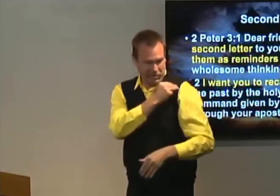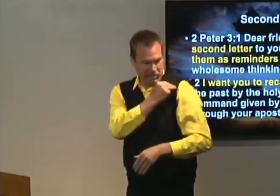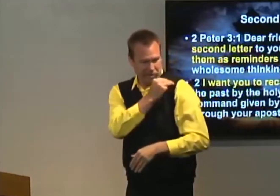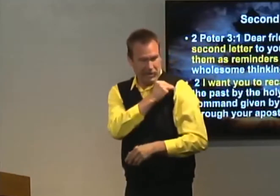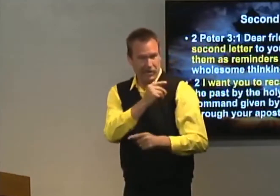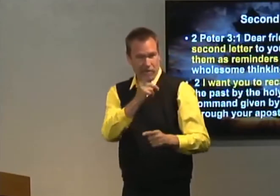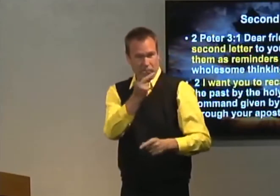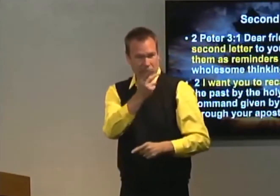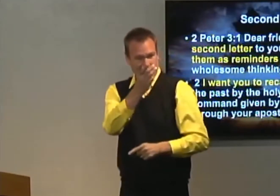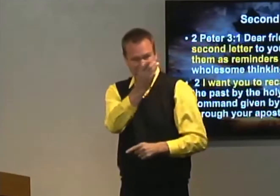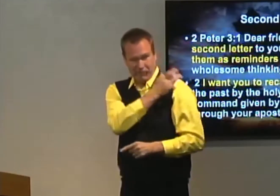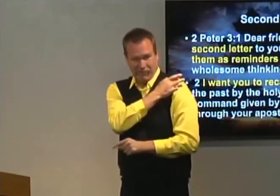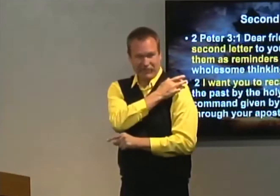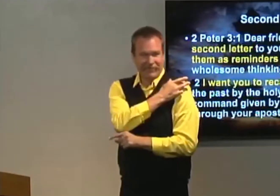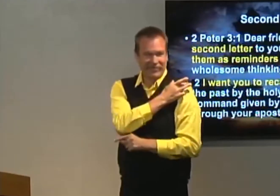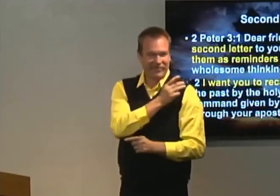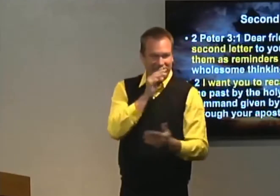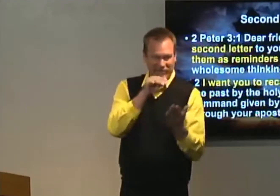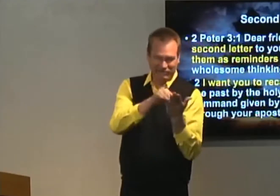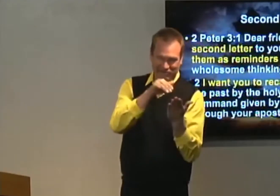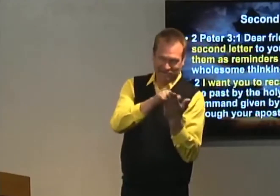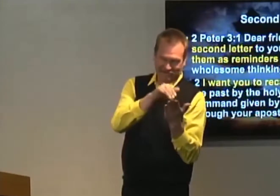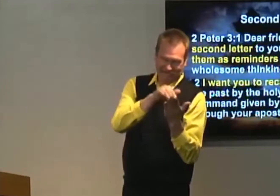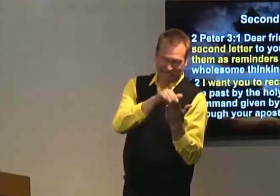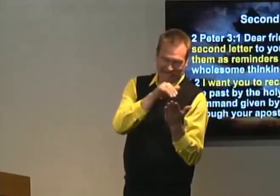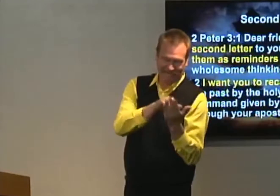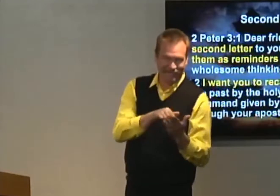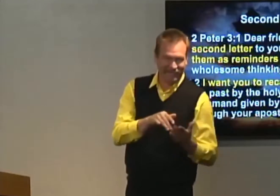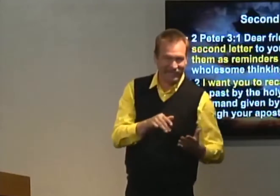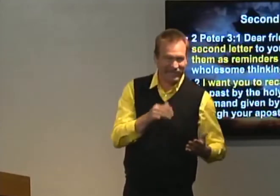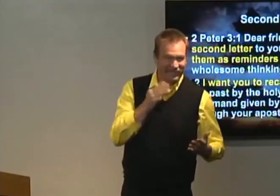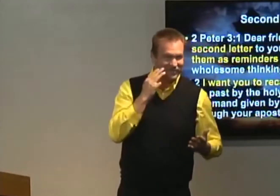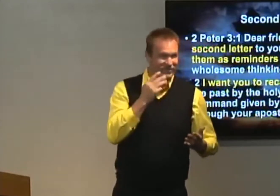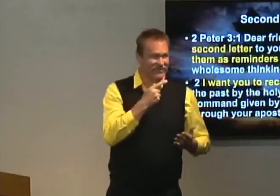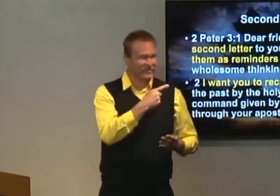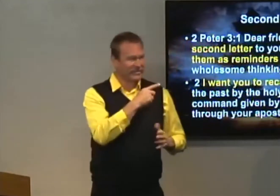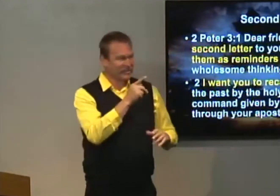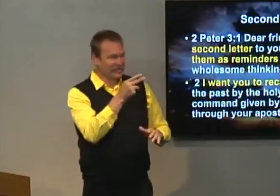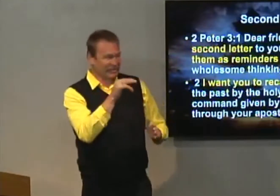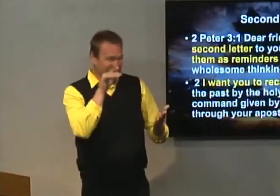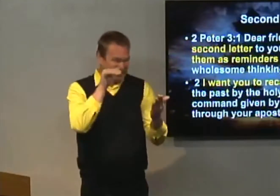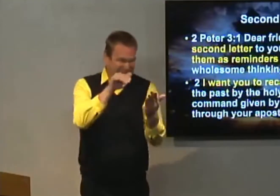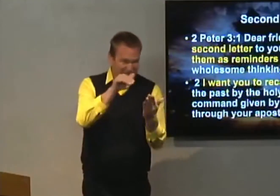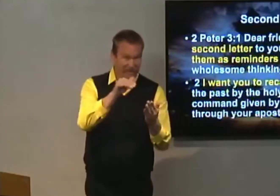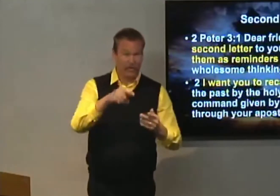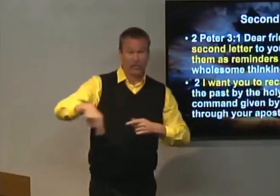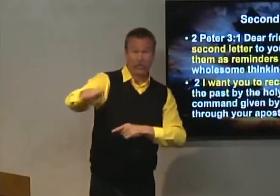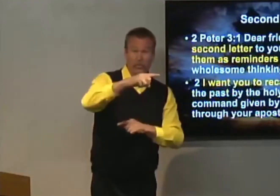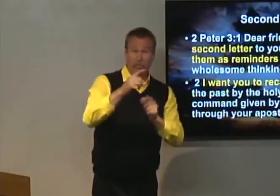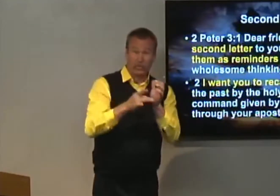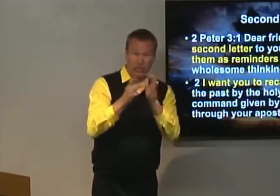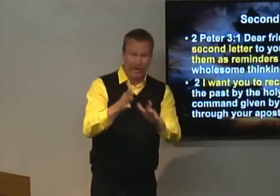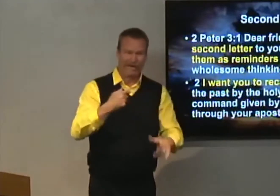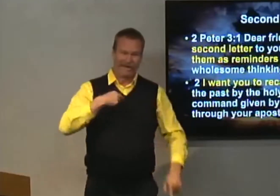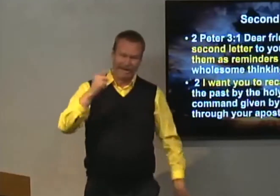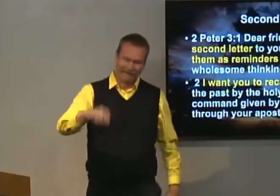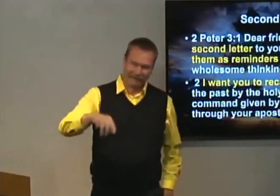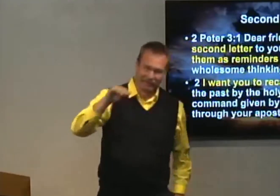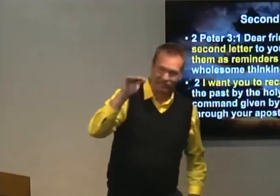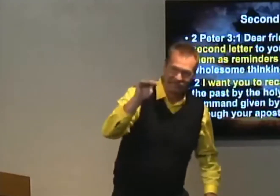you know, this reminder thing, it's like we need constant reminding to do this. You know, it's like